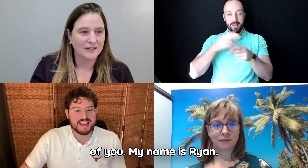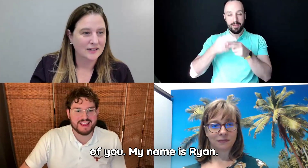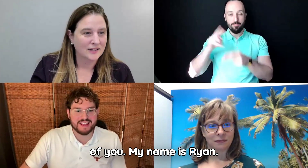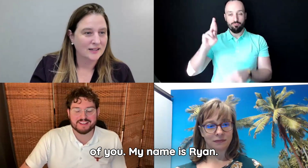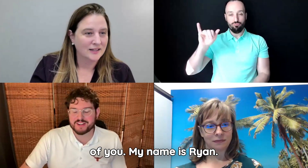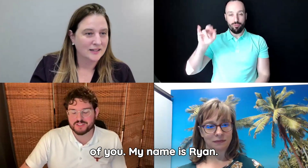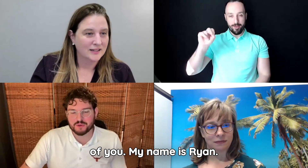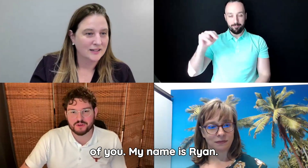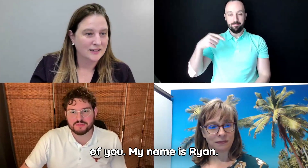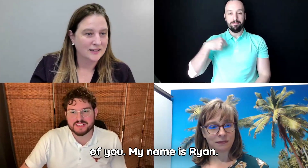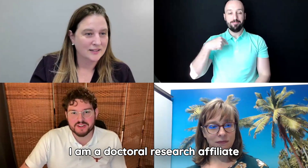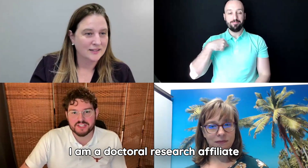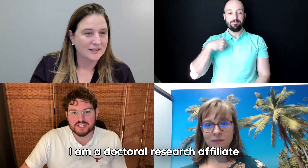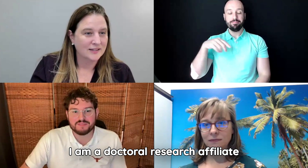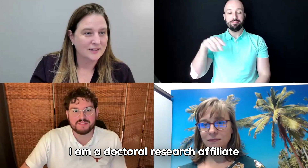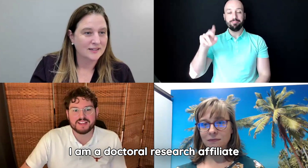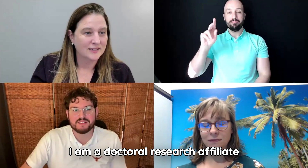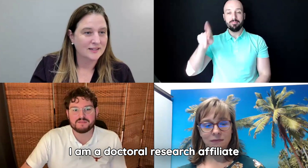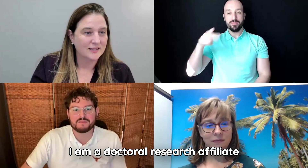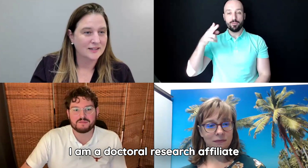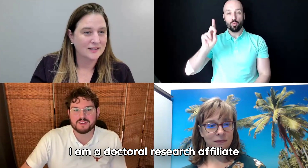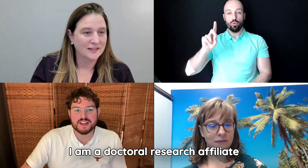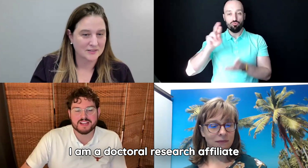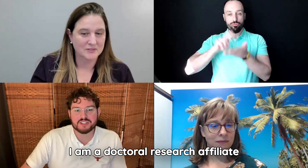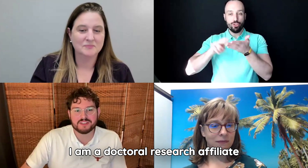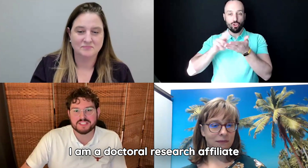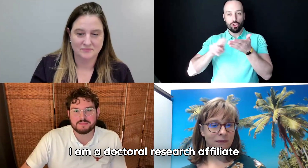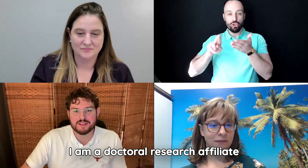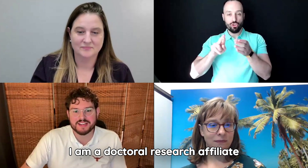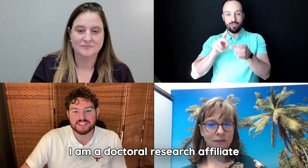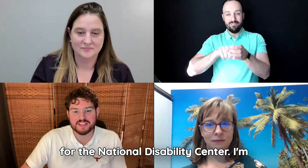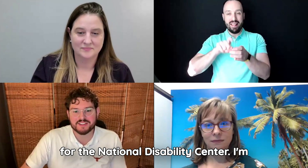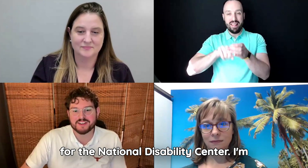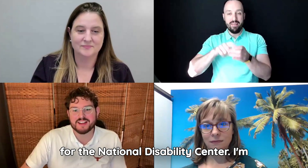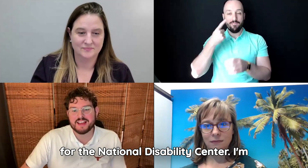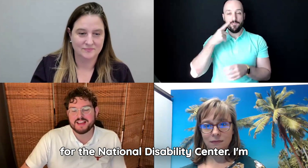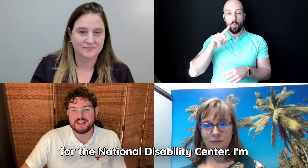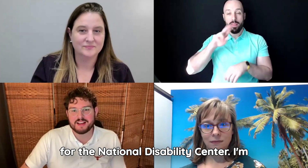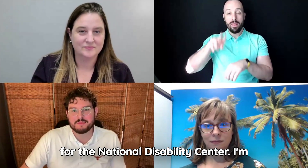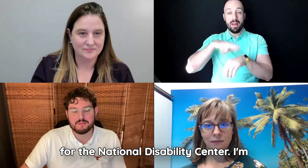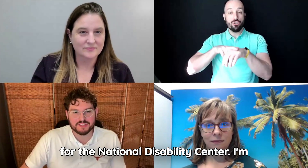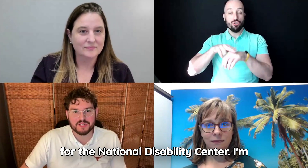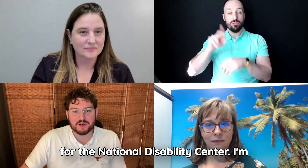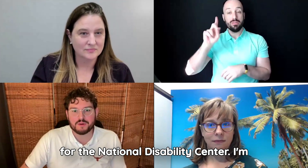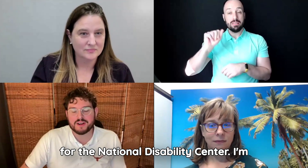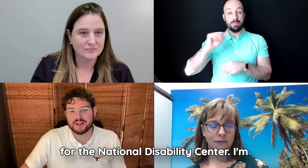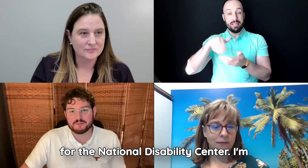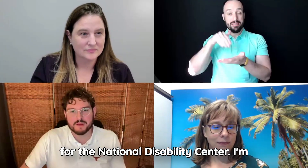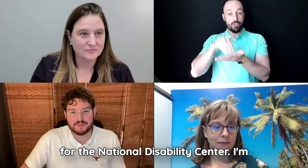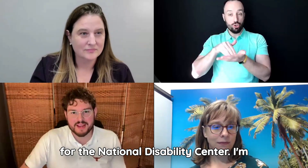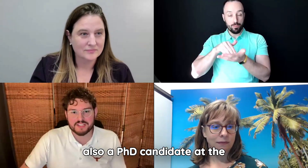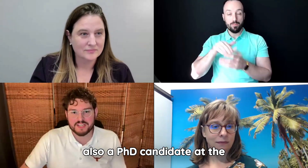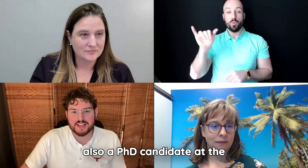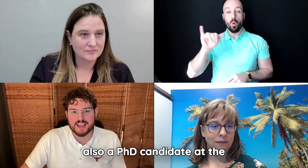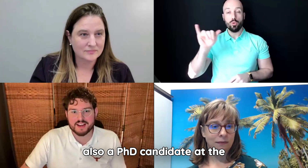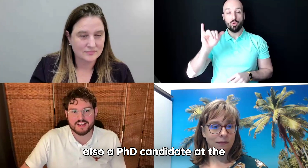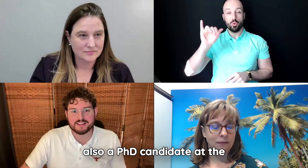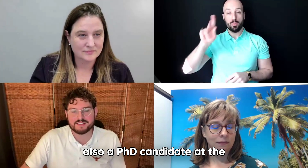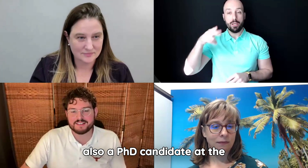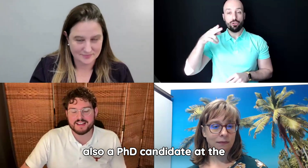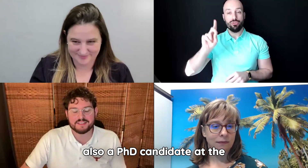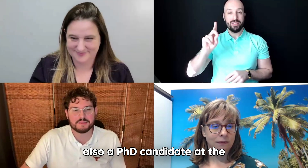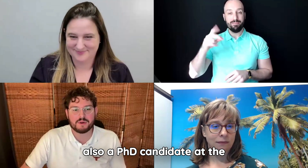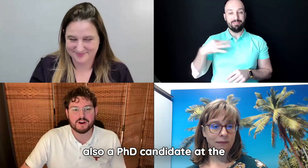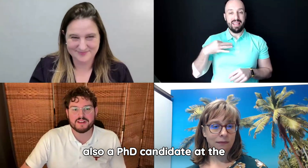I am a doctoral research affiliate for the National Disability Center. I'm also a PhD